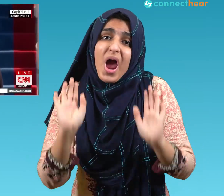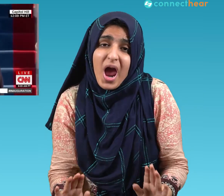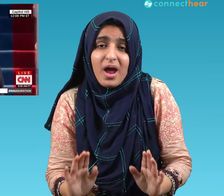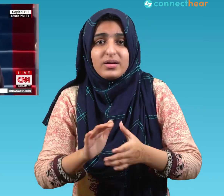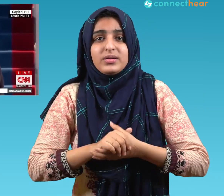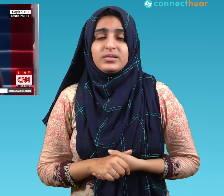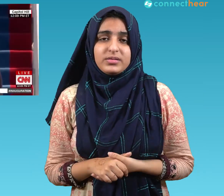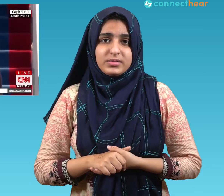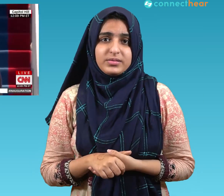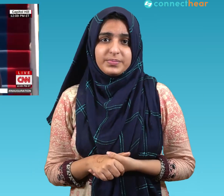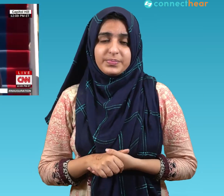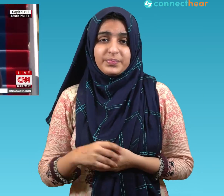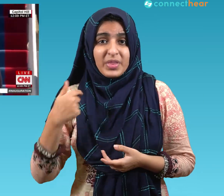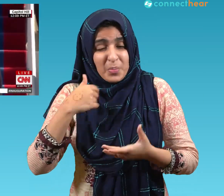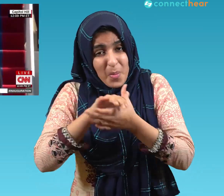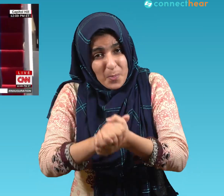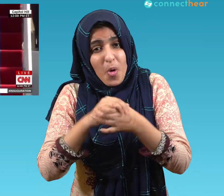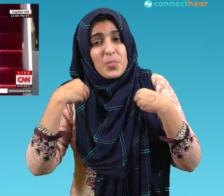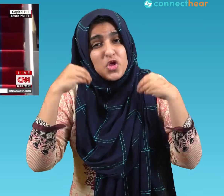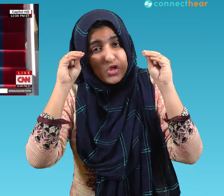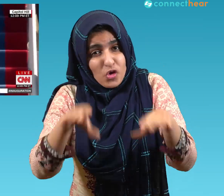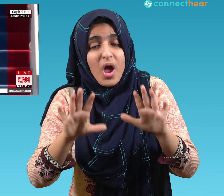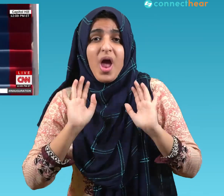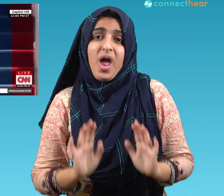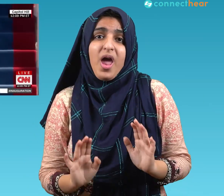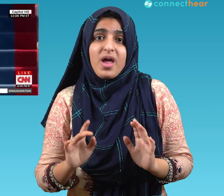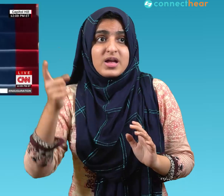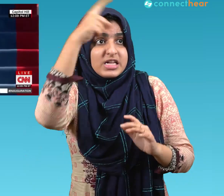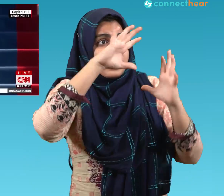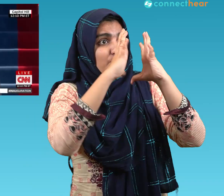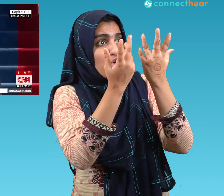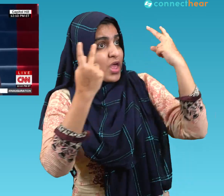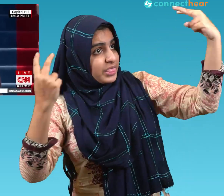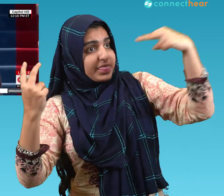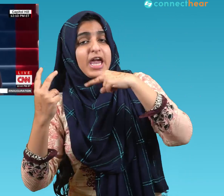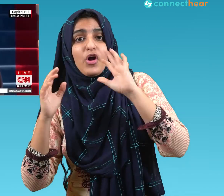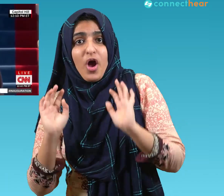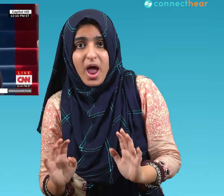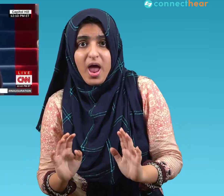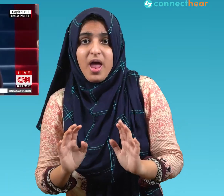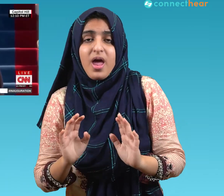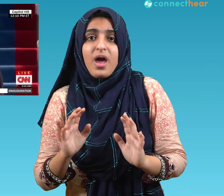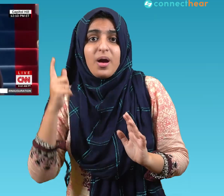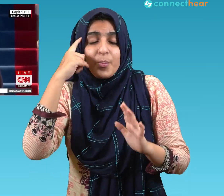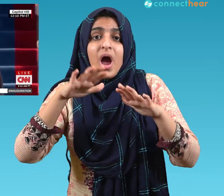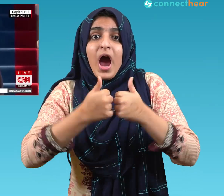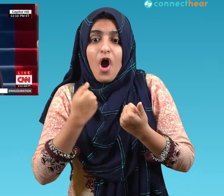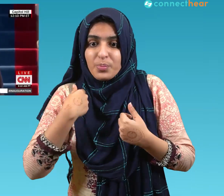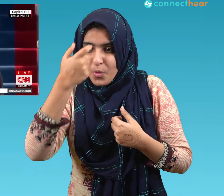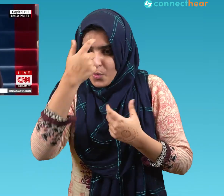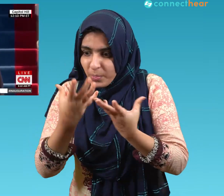certain. I promise you, we will be judged, you and I, by how we resolve